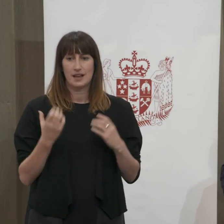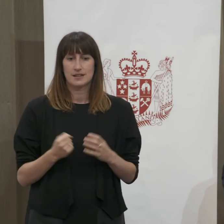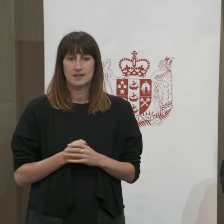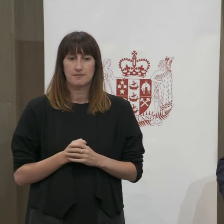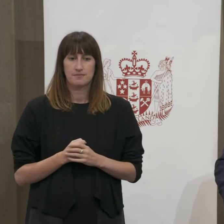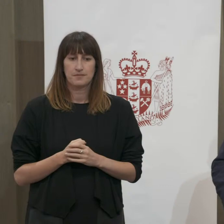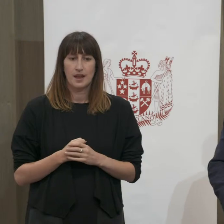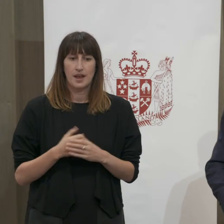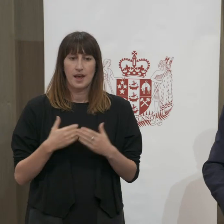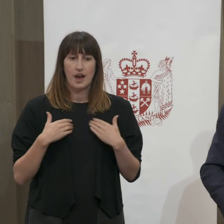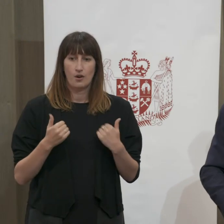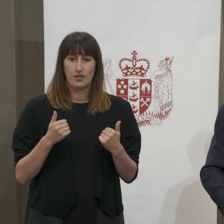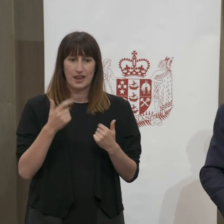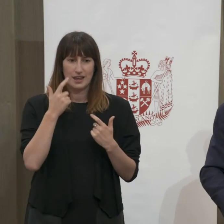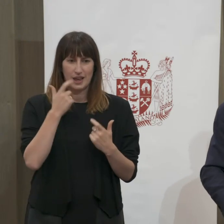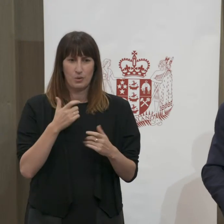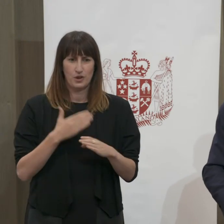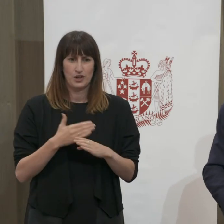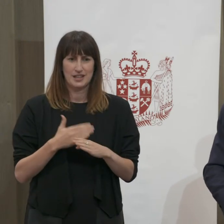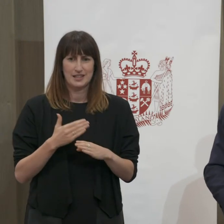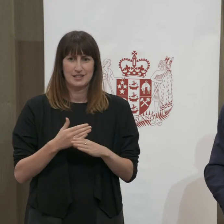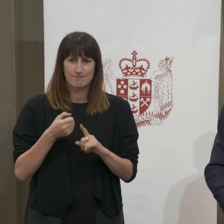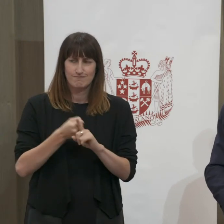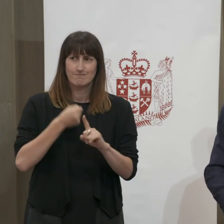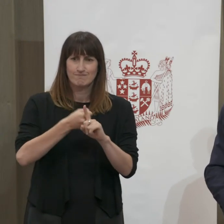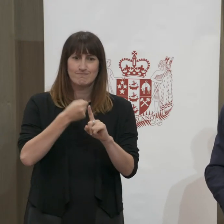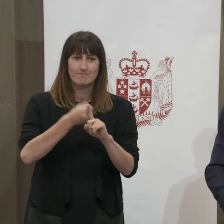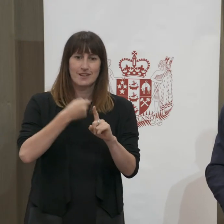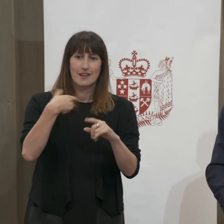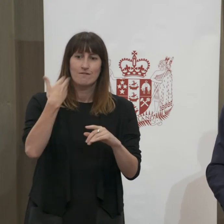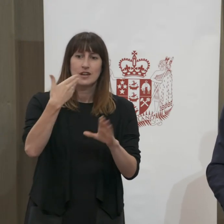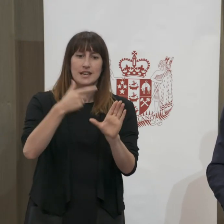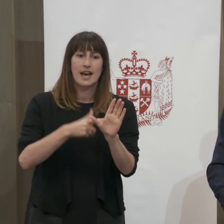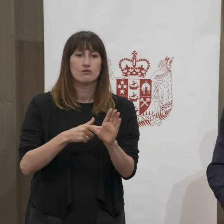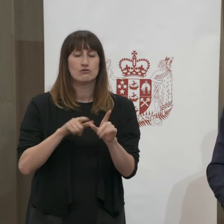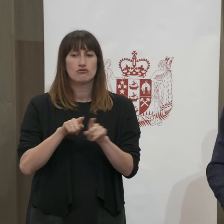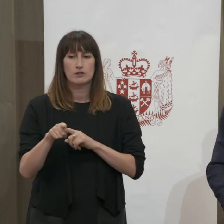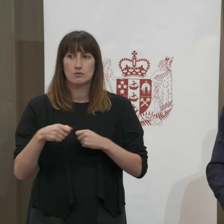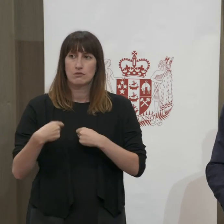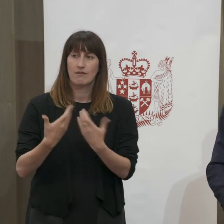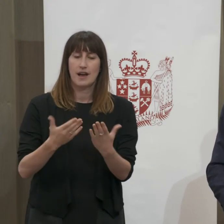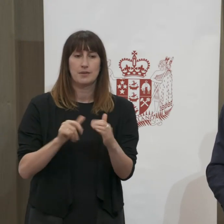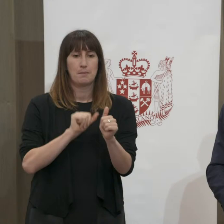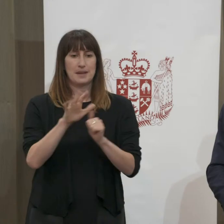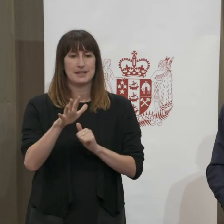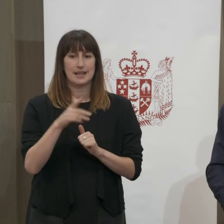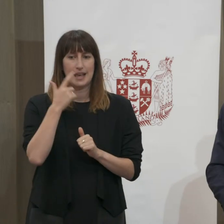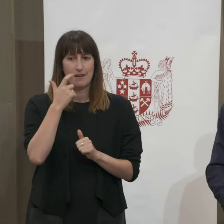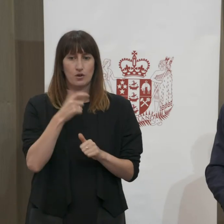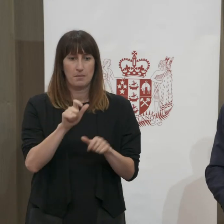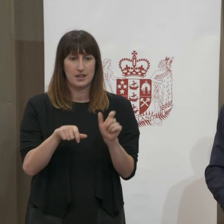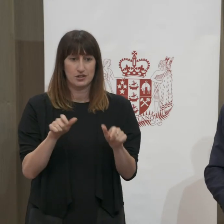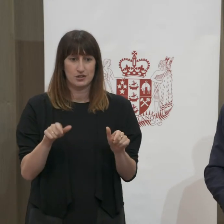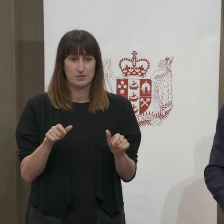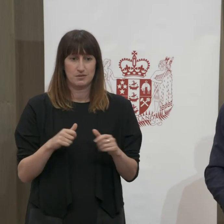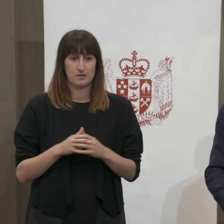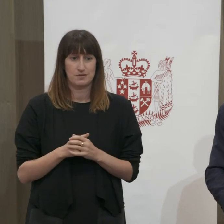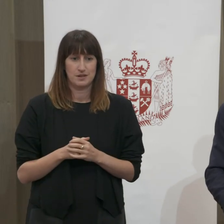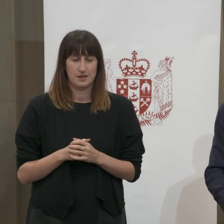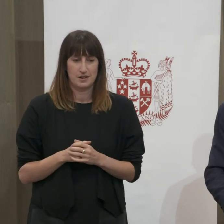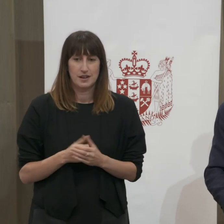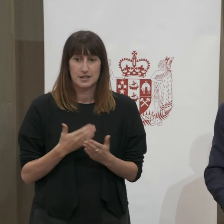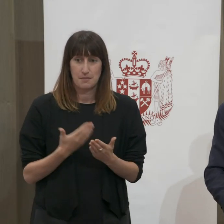Our health and care workers strive every day to provide the best possible care for their patients. But demand is